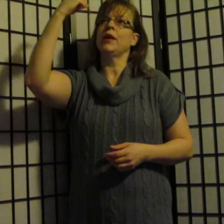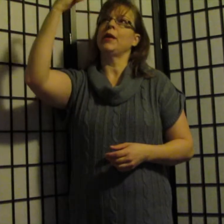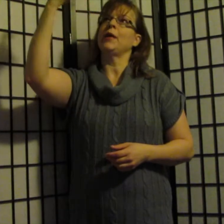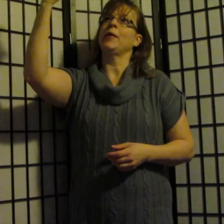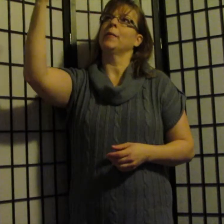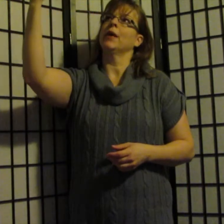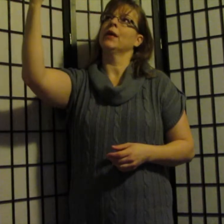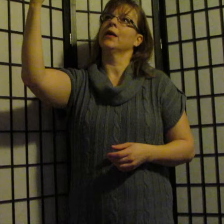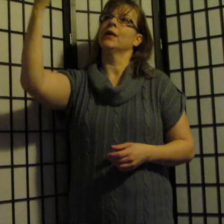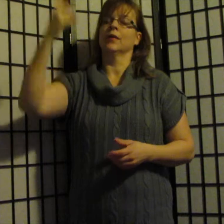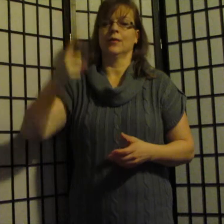Dream.